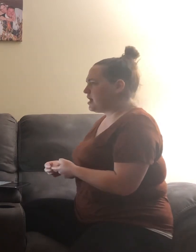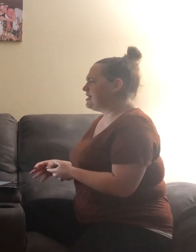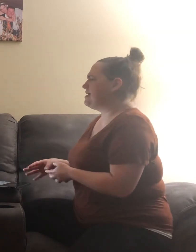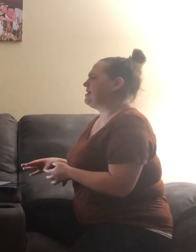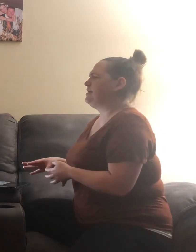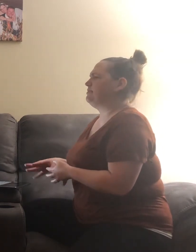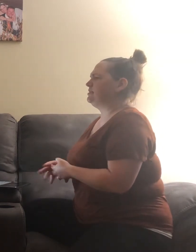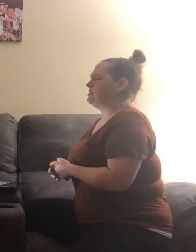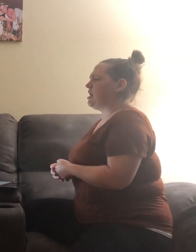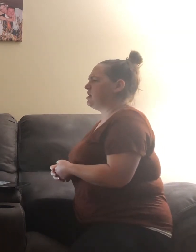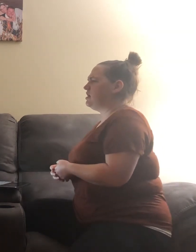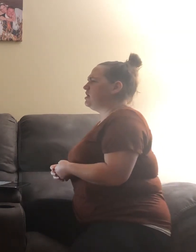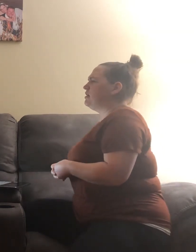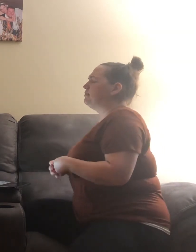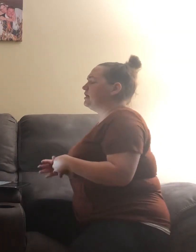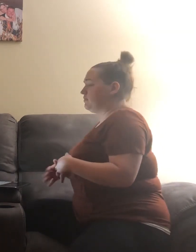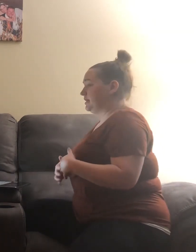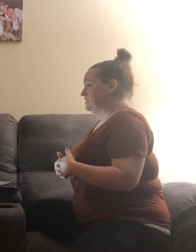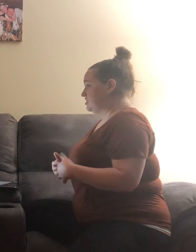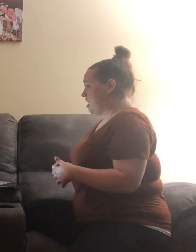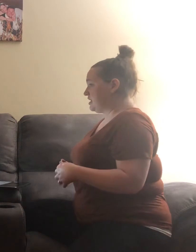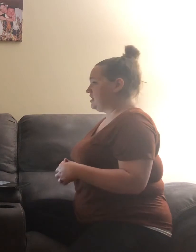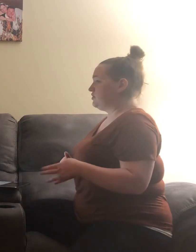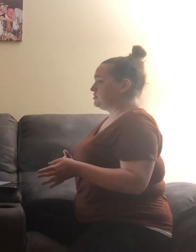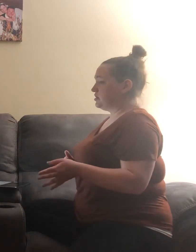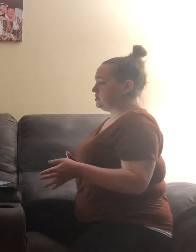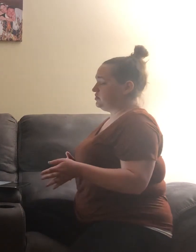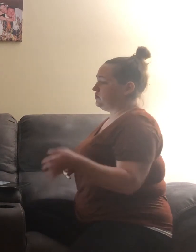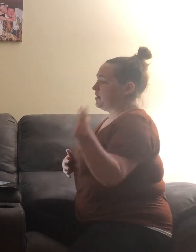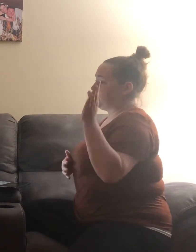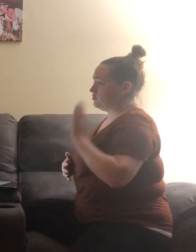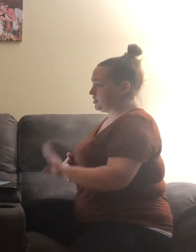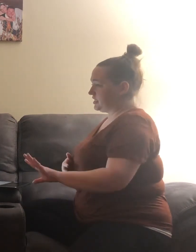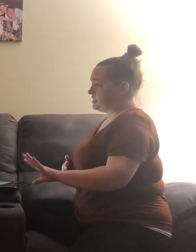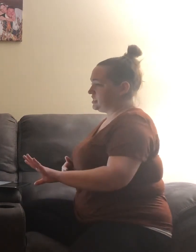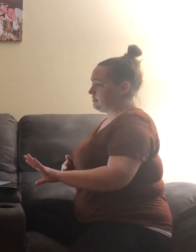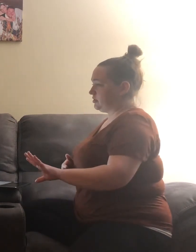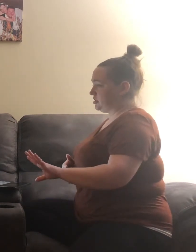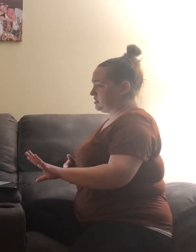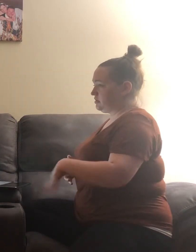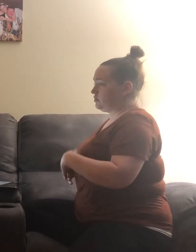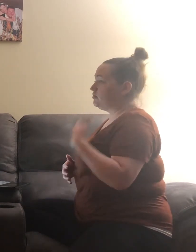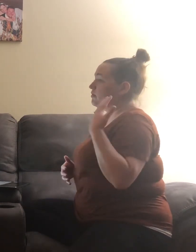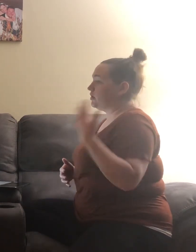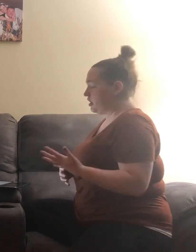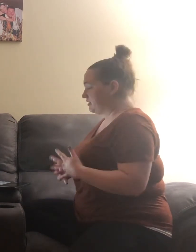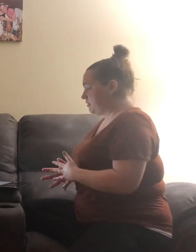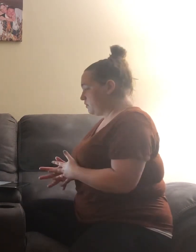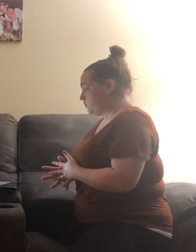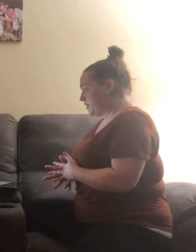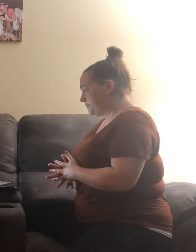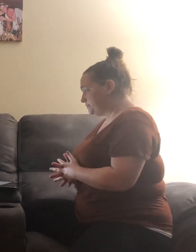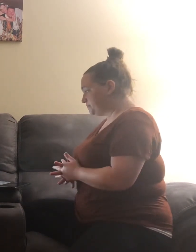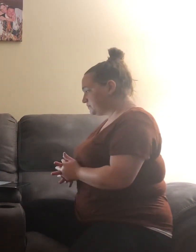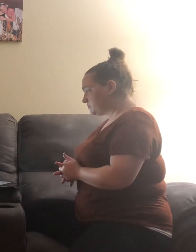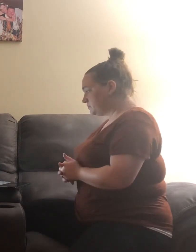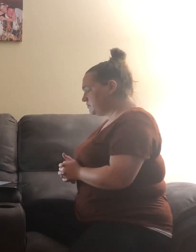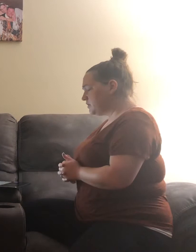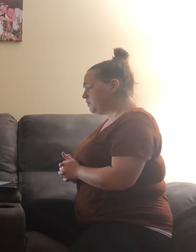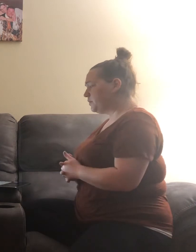walking, unable to talk, breathe while he's talking, you'll want to go directly to the emergency room or call 911. And we were going